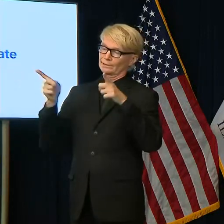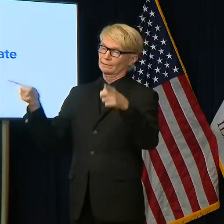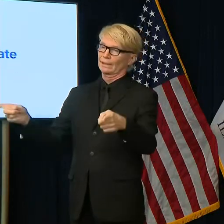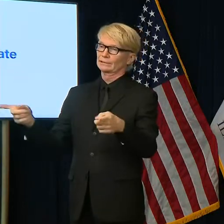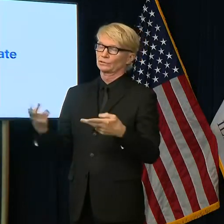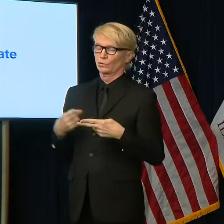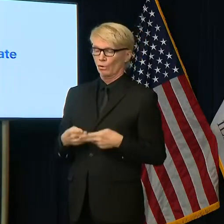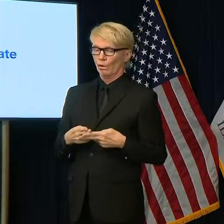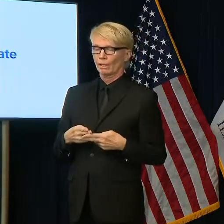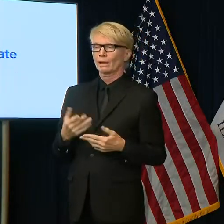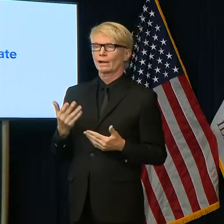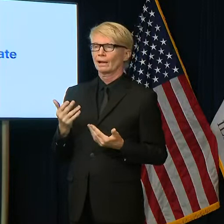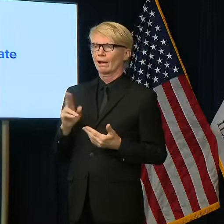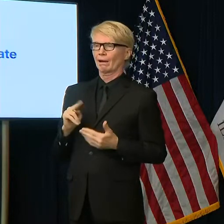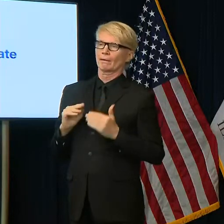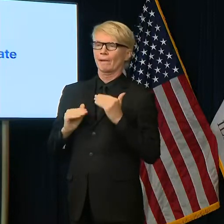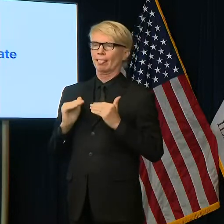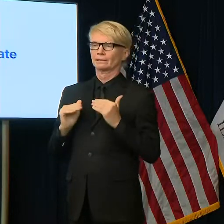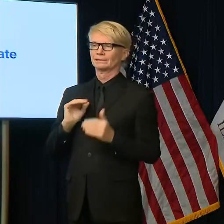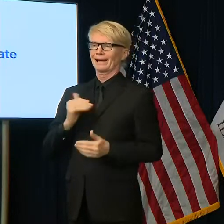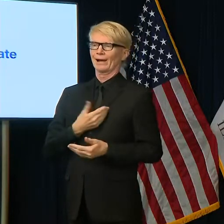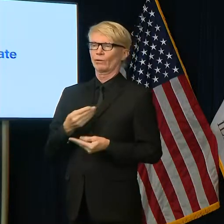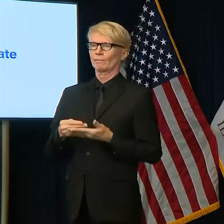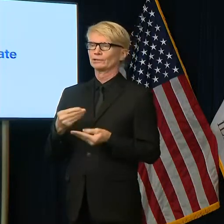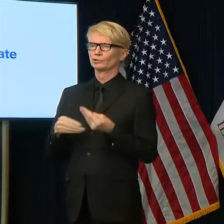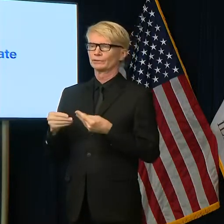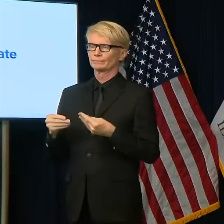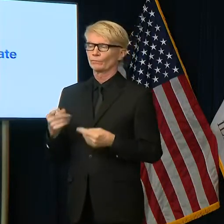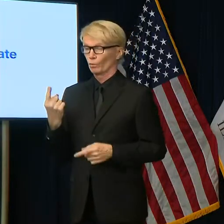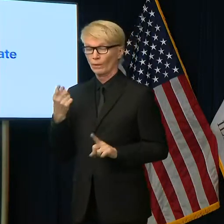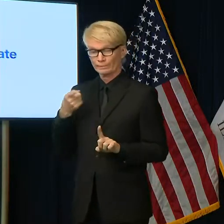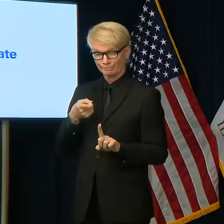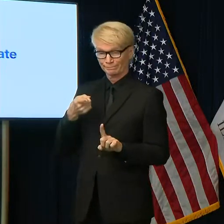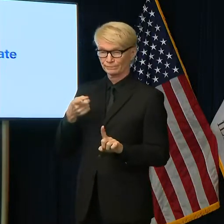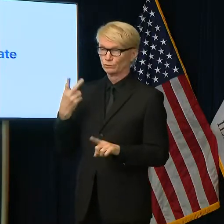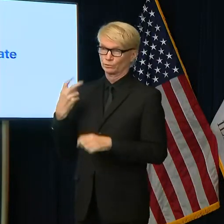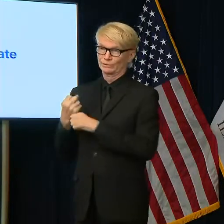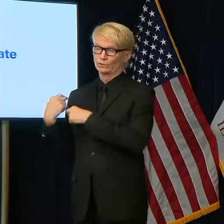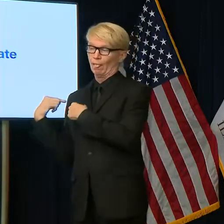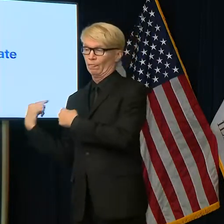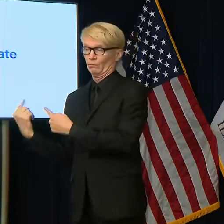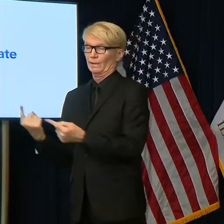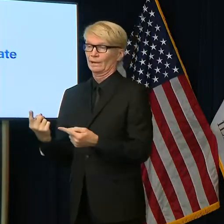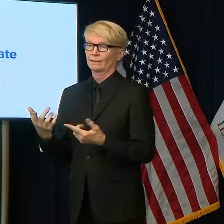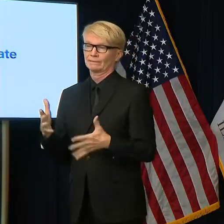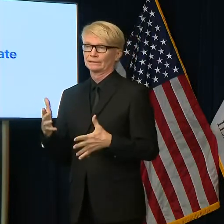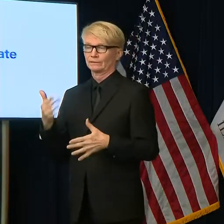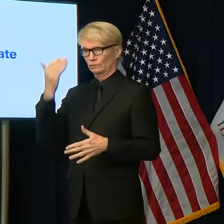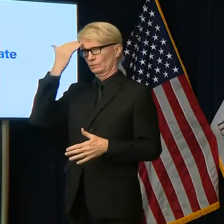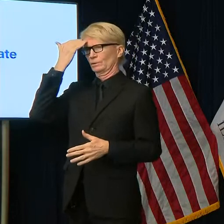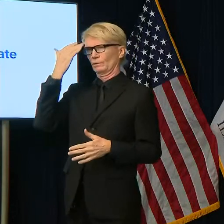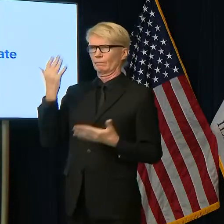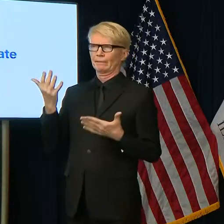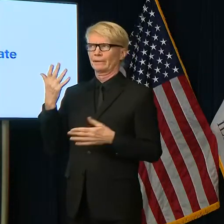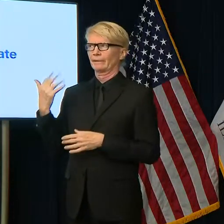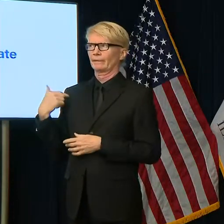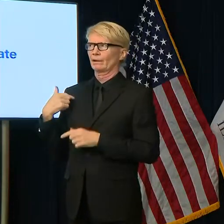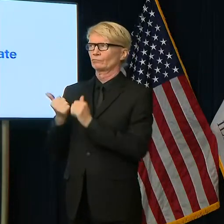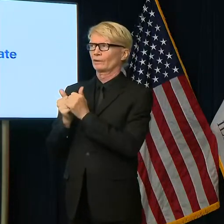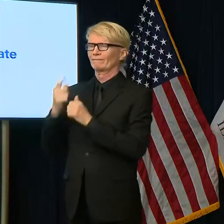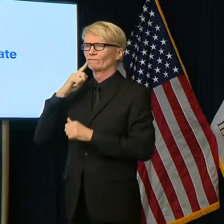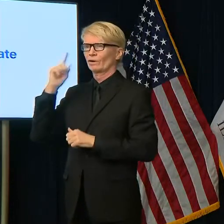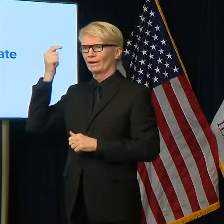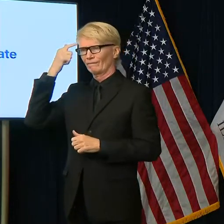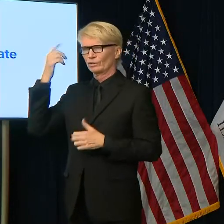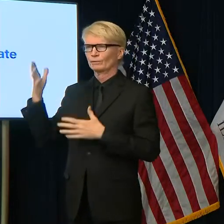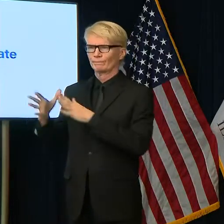has unbalanced our budget. One is the one that I have pointed to for 2 years, maybe longer even as a candidate. But when